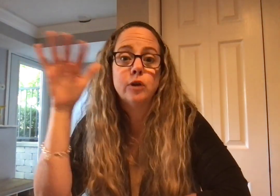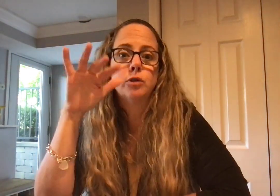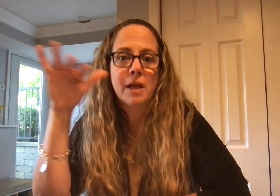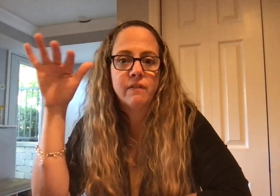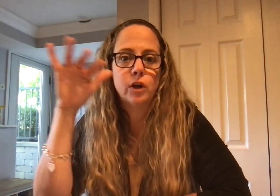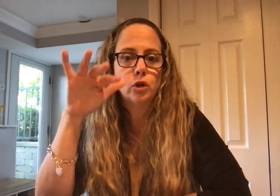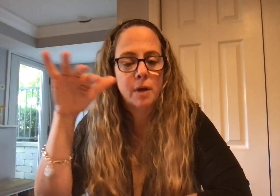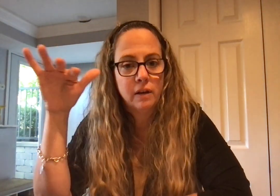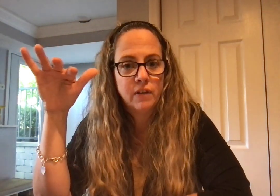spelling,